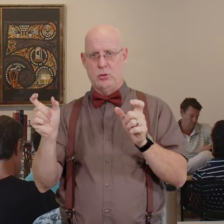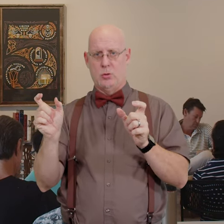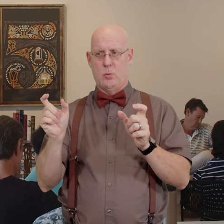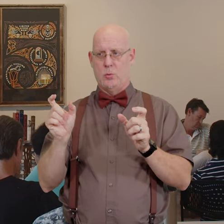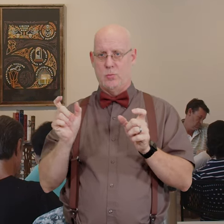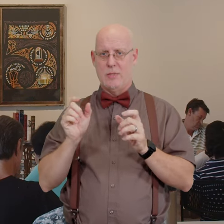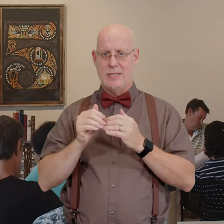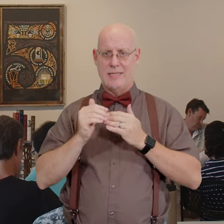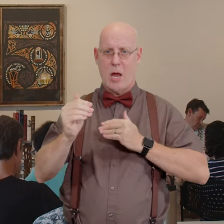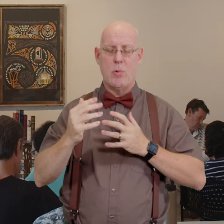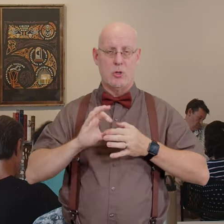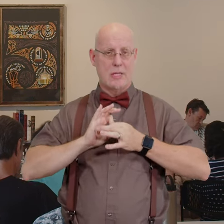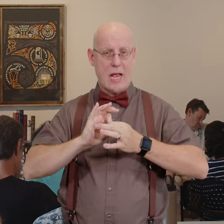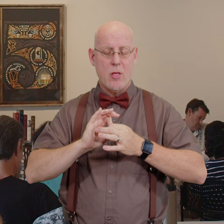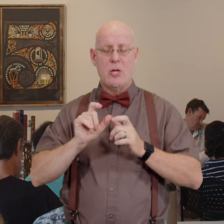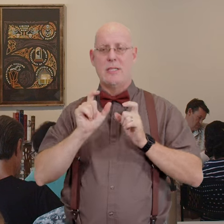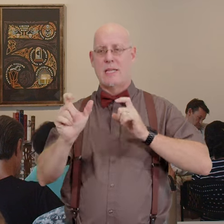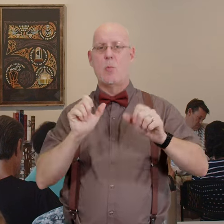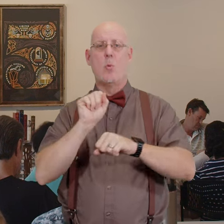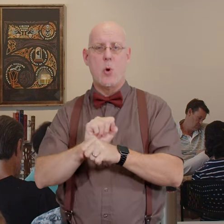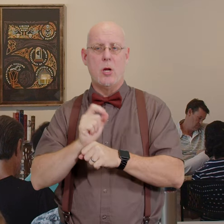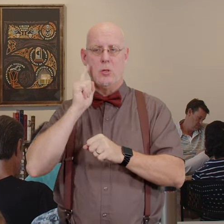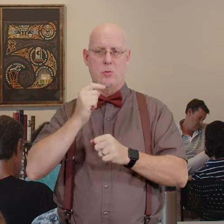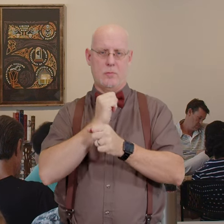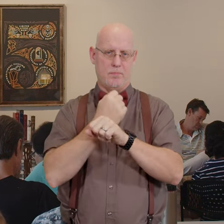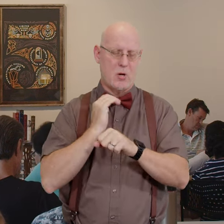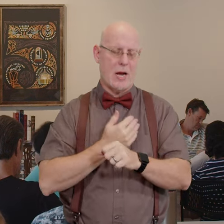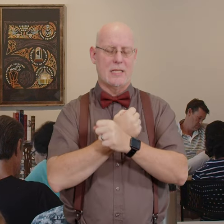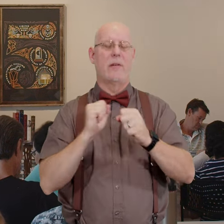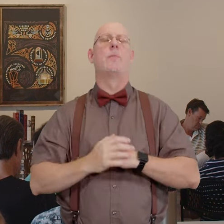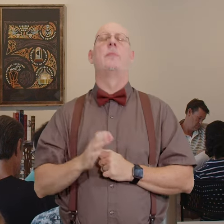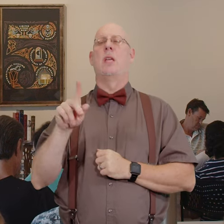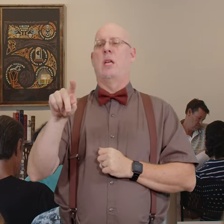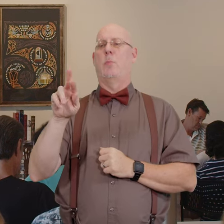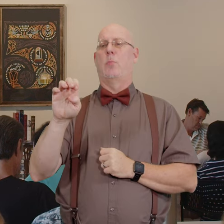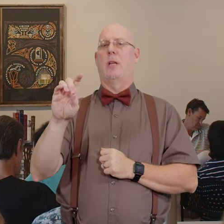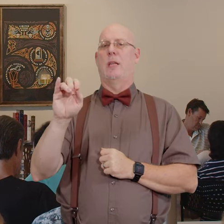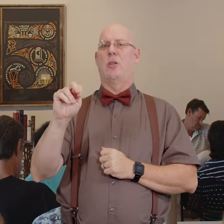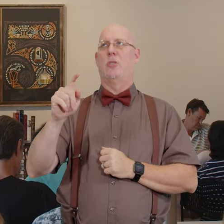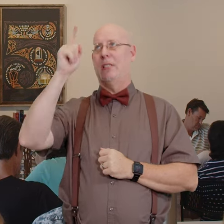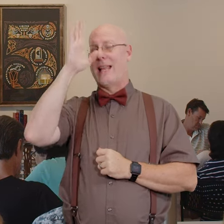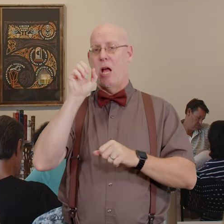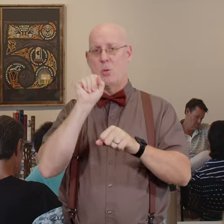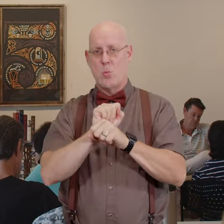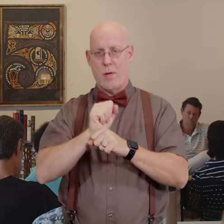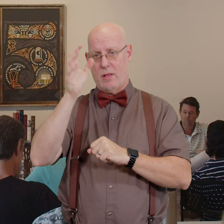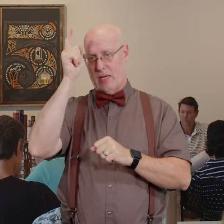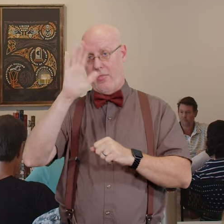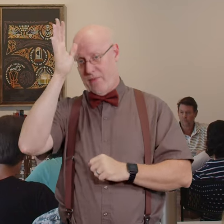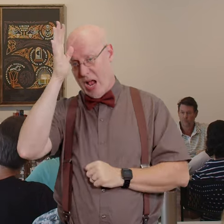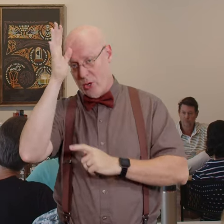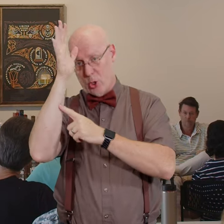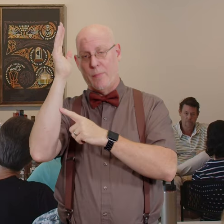went to separate lengths in unity to secure our salvation. And so predestination is a work of God the